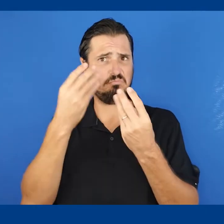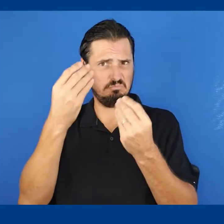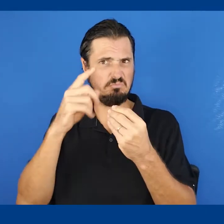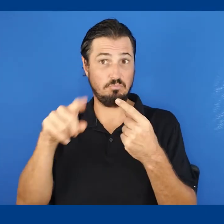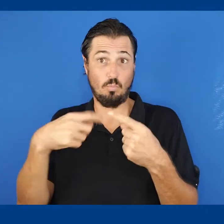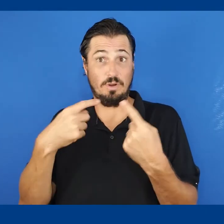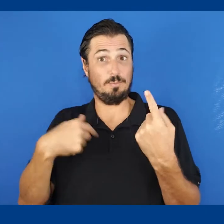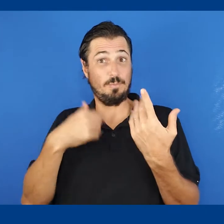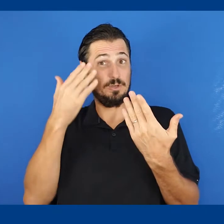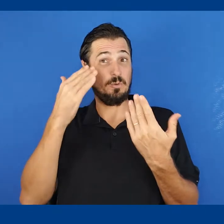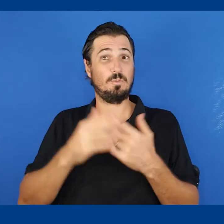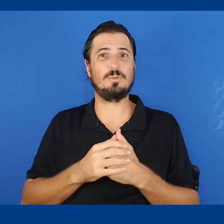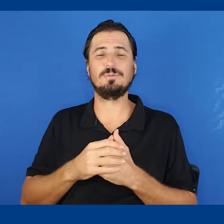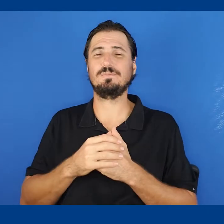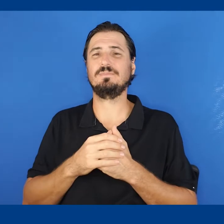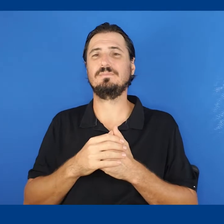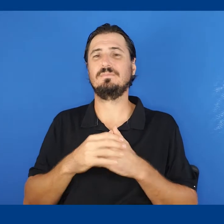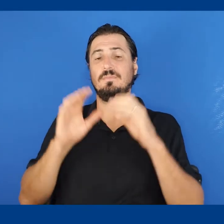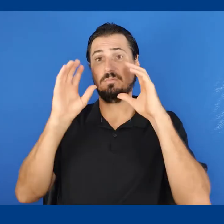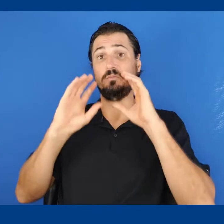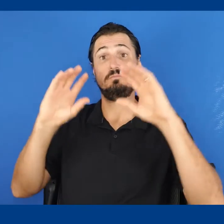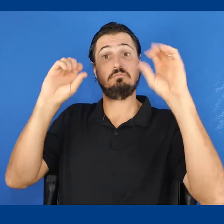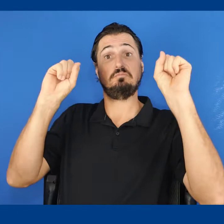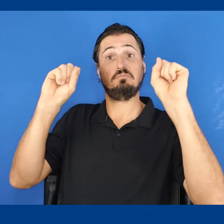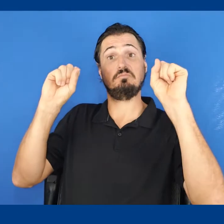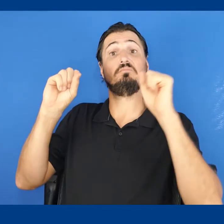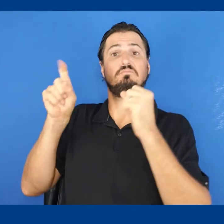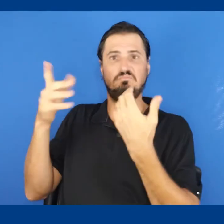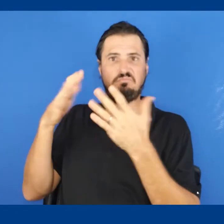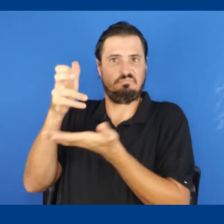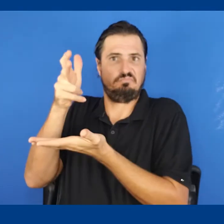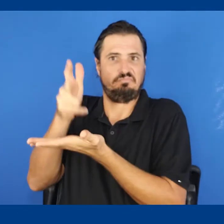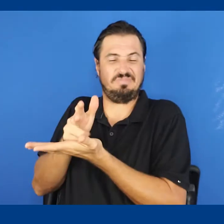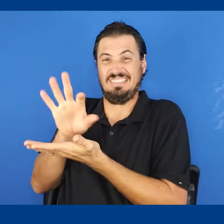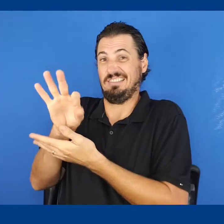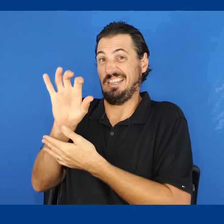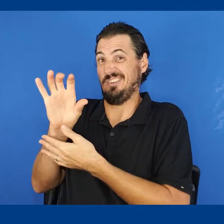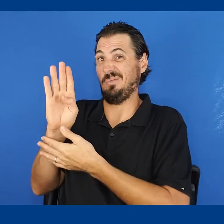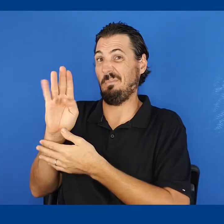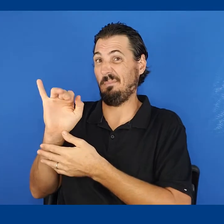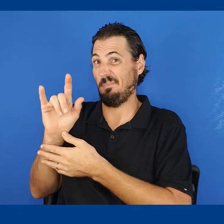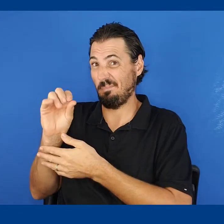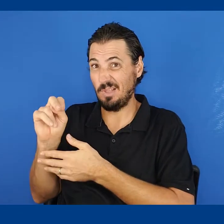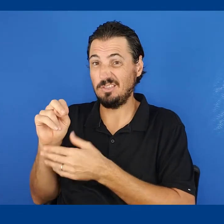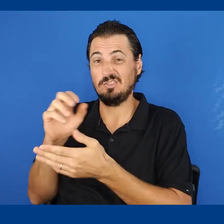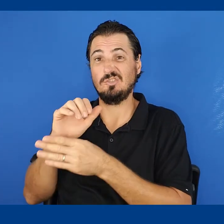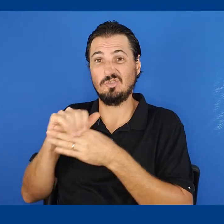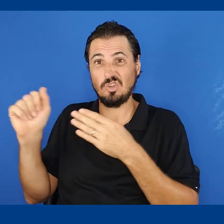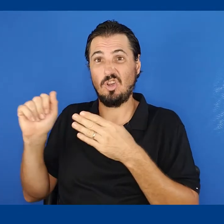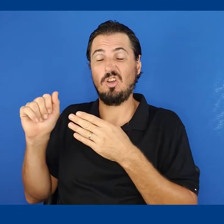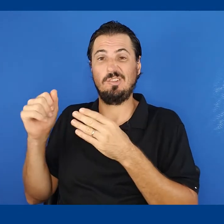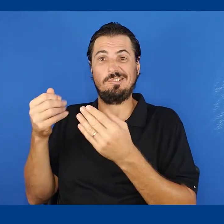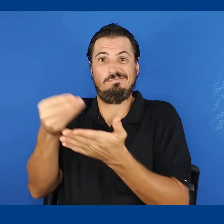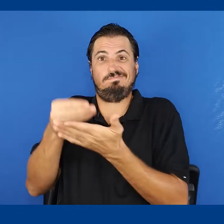information is available. The President has signed Congress's $900 billion stimulus